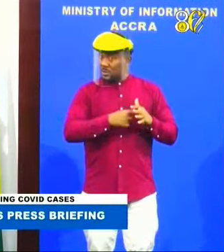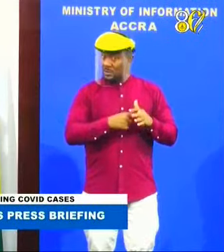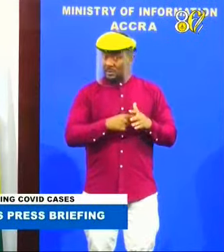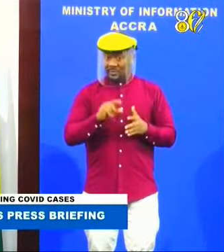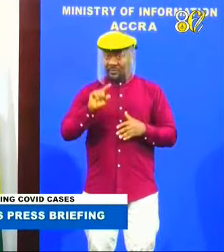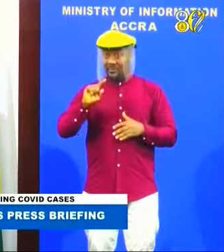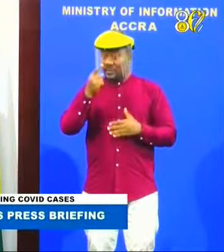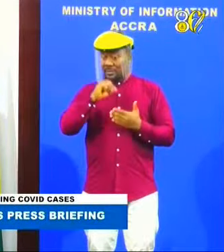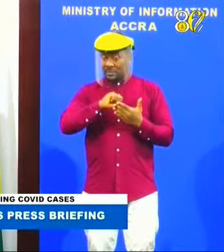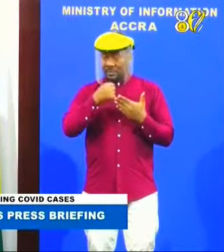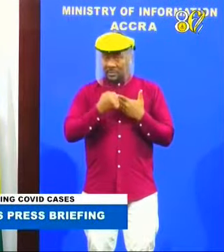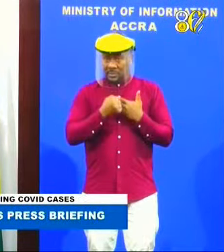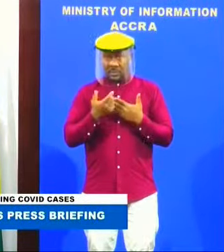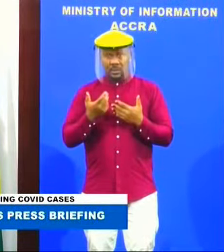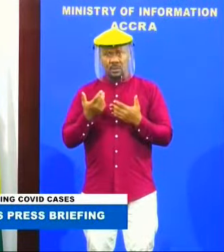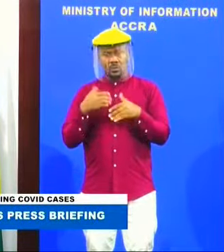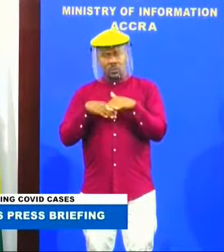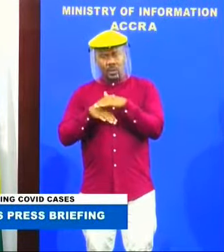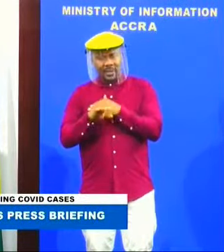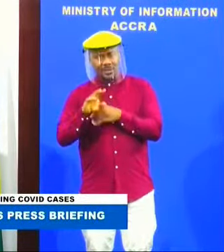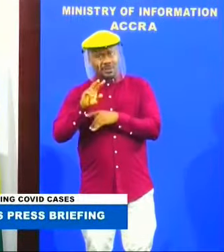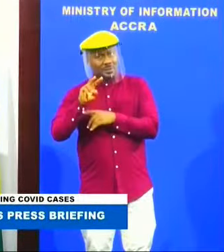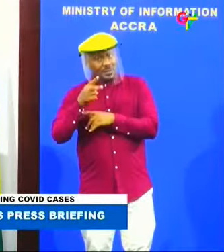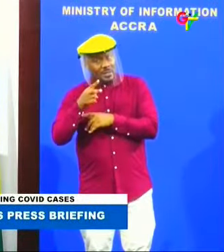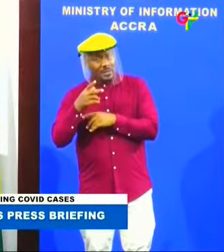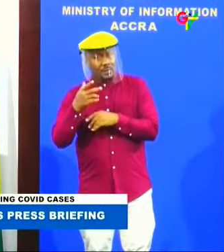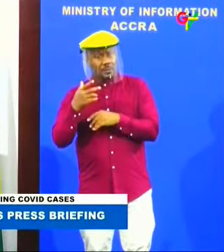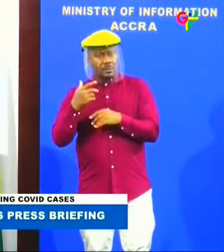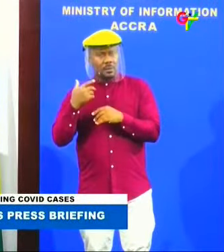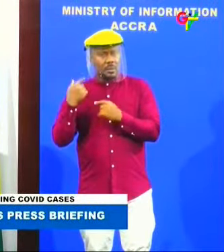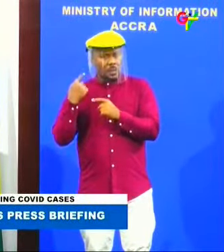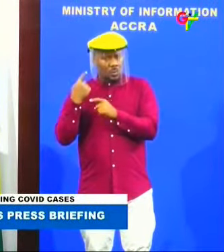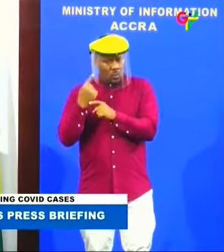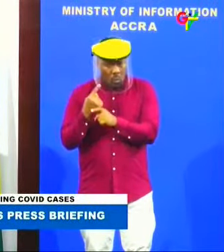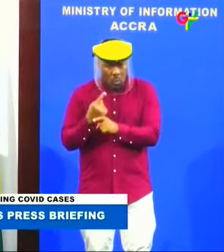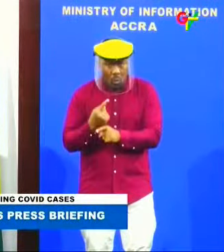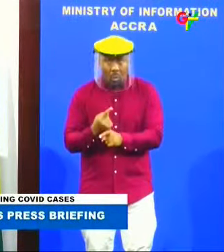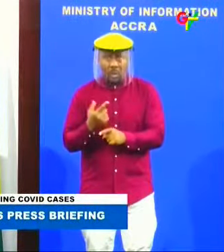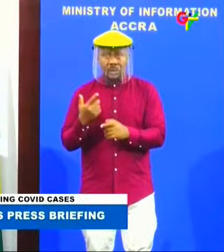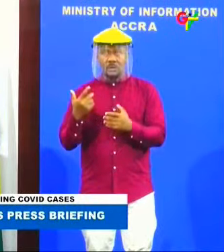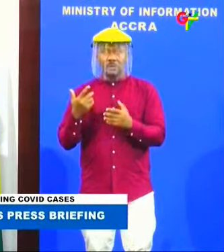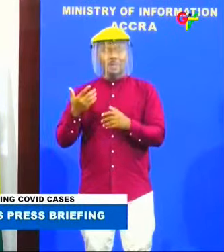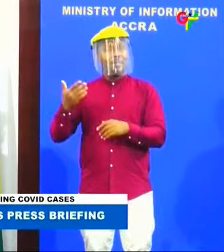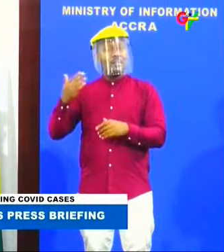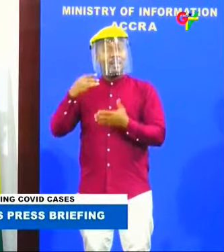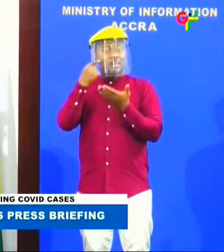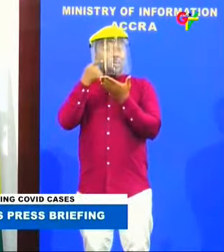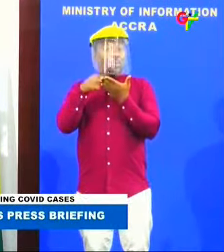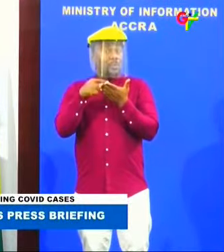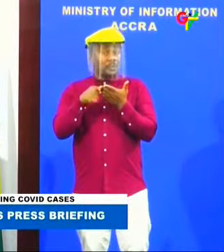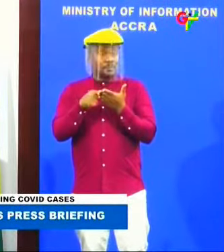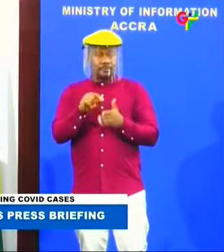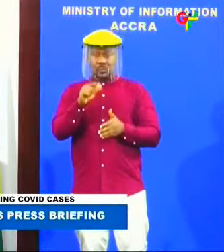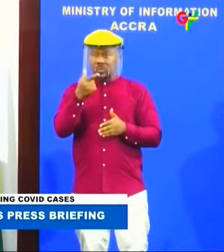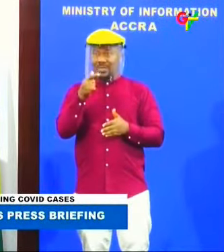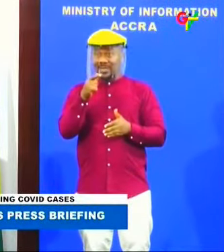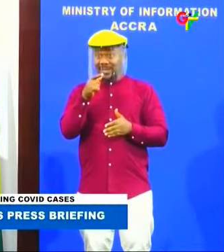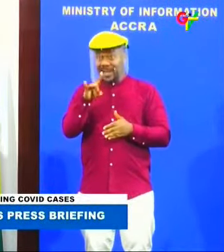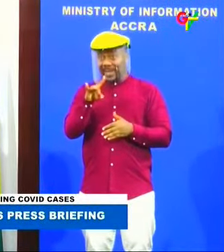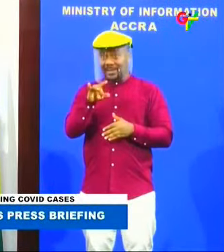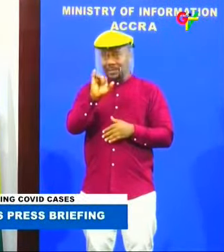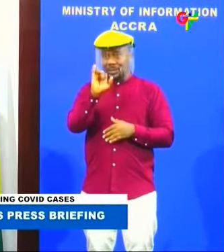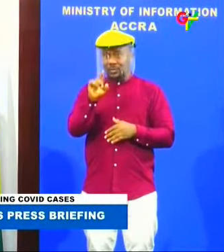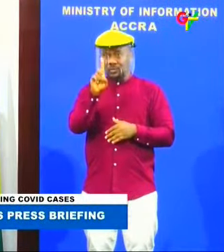1st of September, we were there on the 2nd of September, and we have been there constantly, and the last inspection was on the 28th of July.